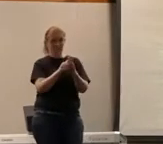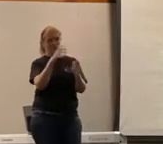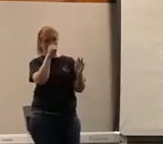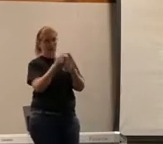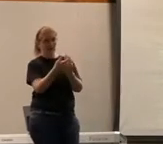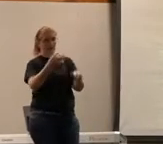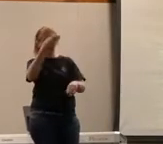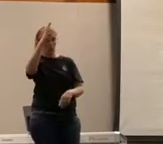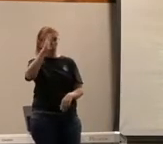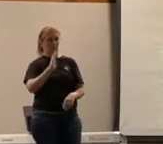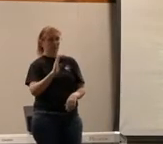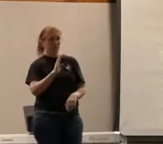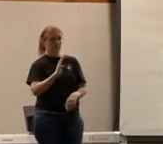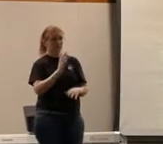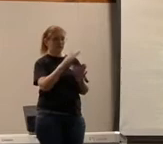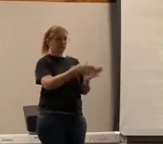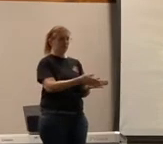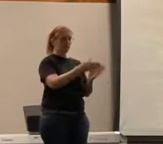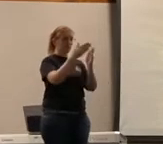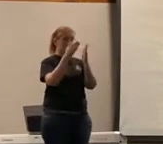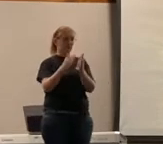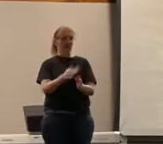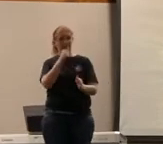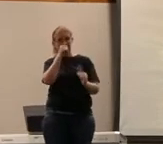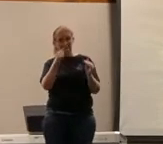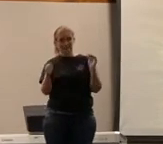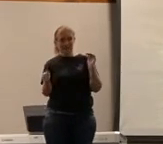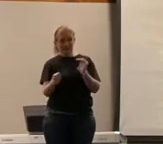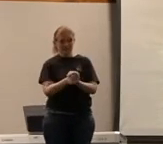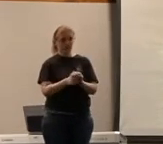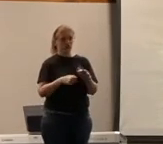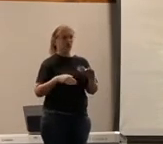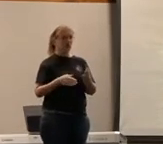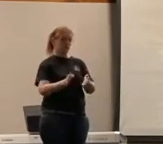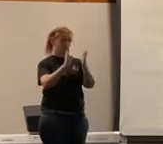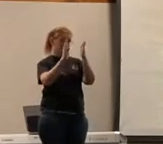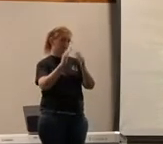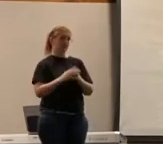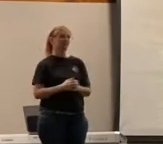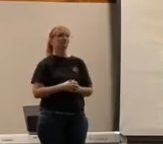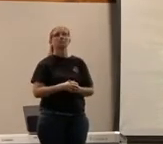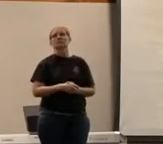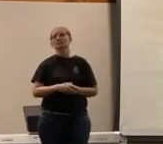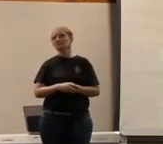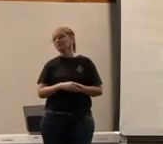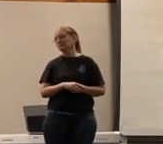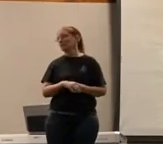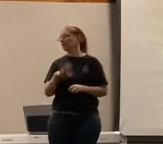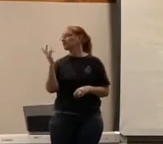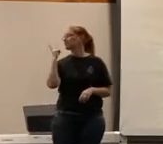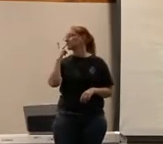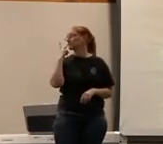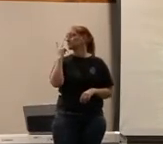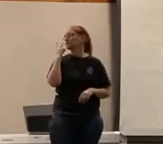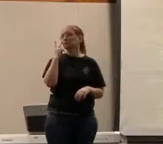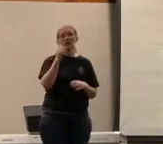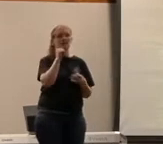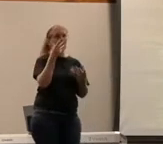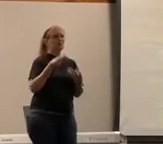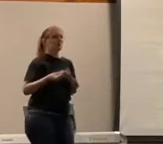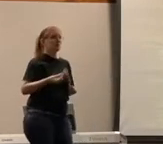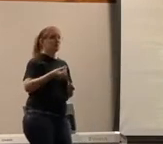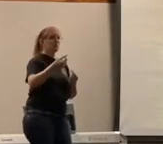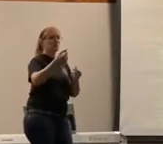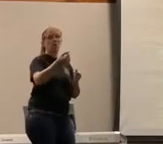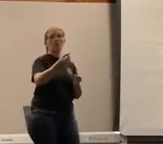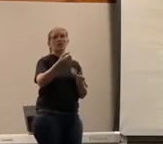themselves going off an easy street and walking into or onto hidden street. You see, things aren't as smooth